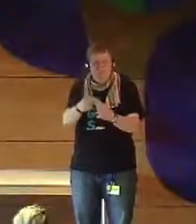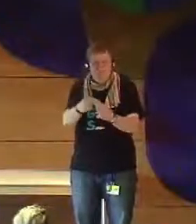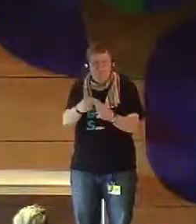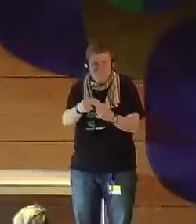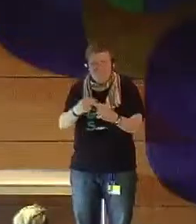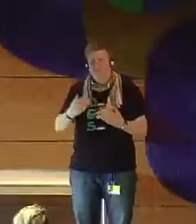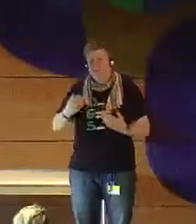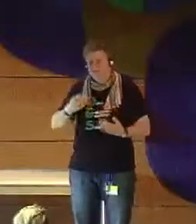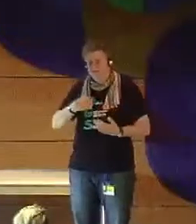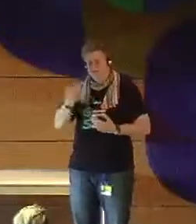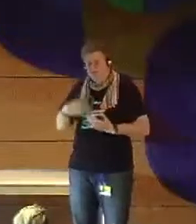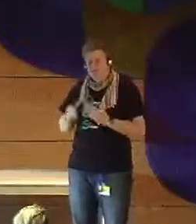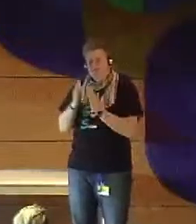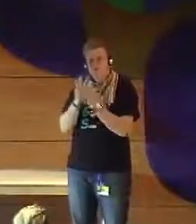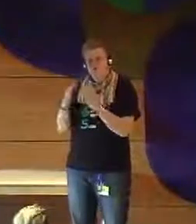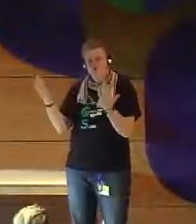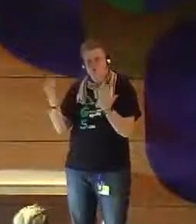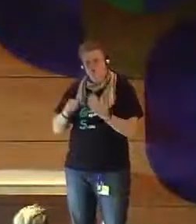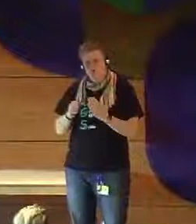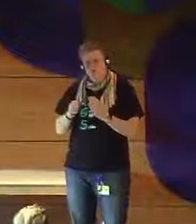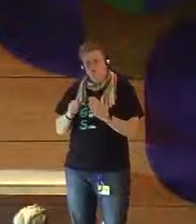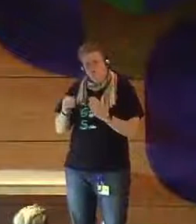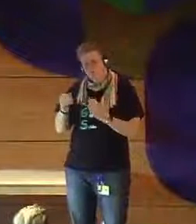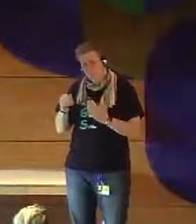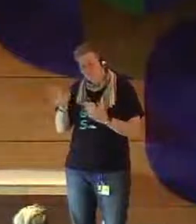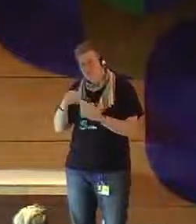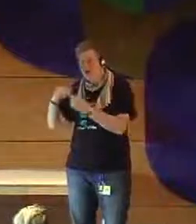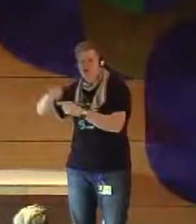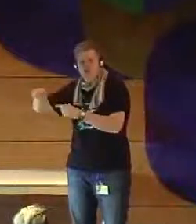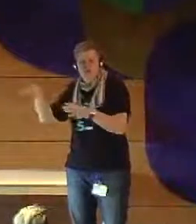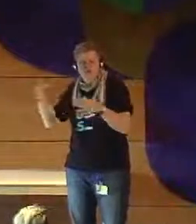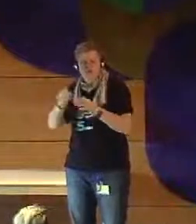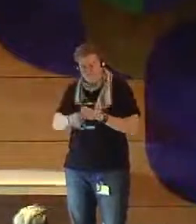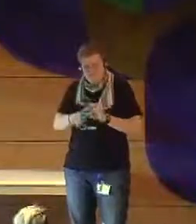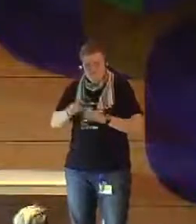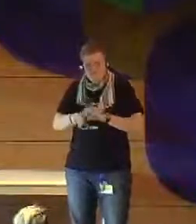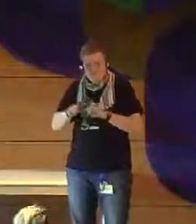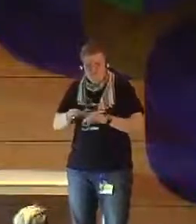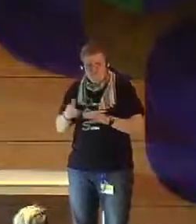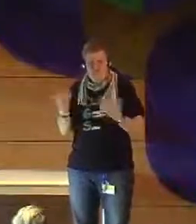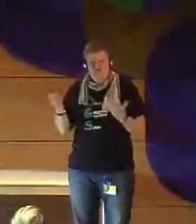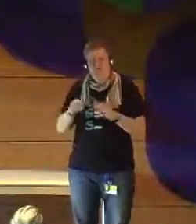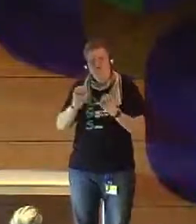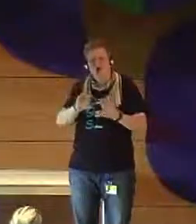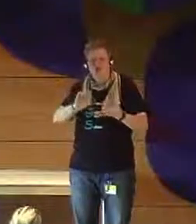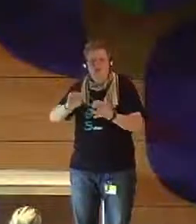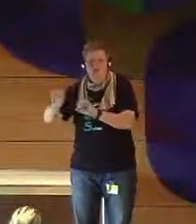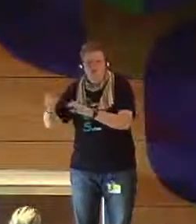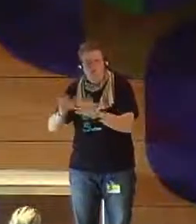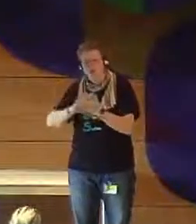any money for it, so if you want to go out and buy it, it's called What's Happening to It. And it just explains normal puberty. But it needs to be,